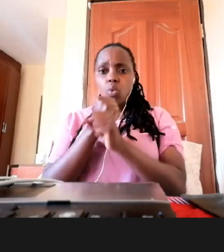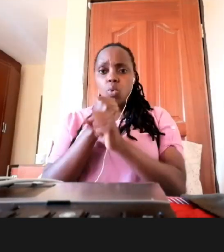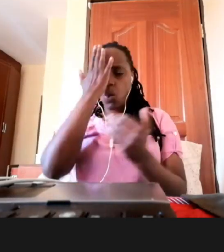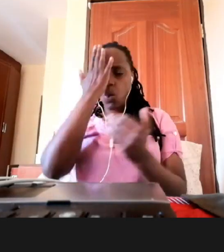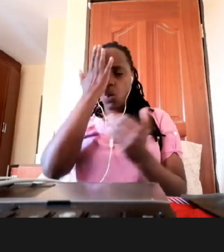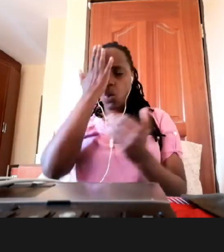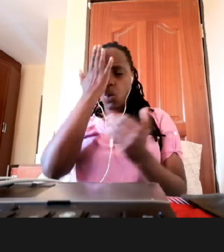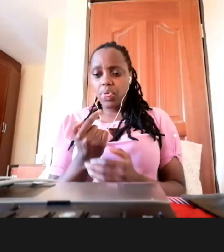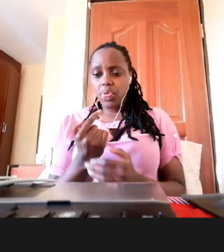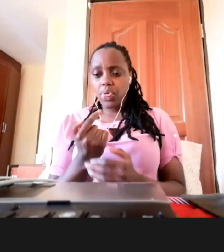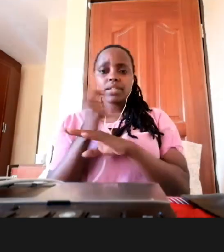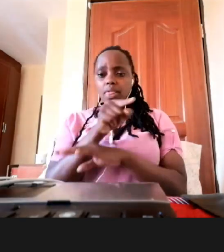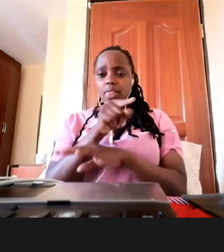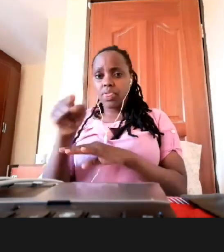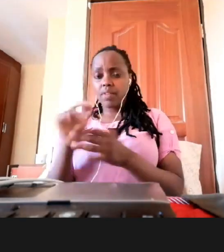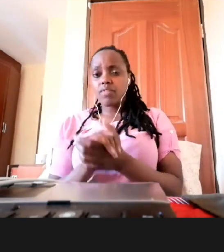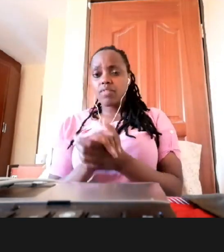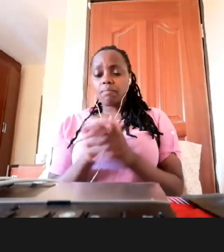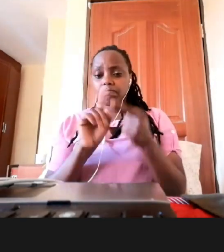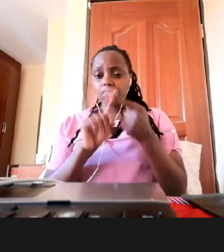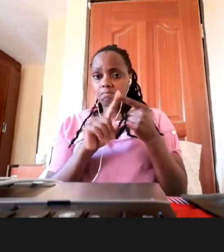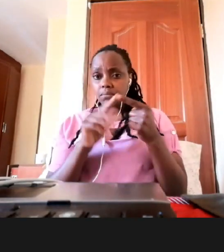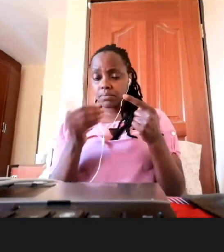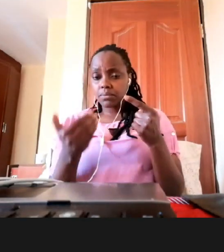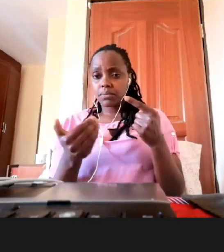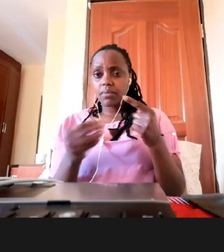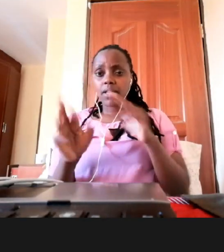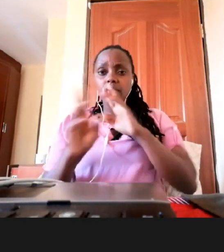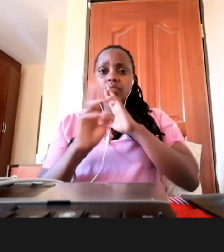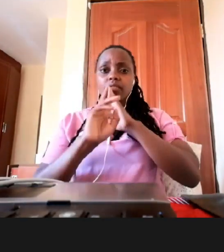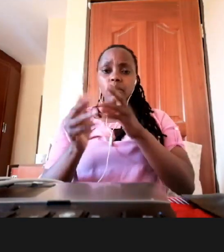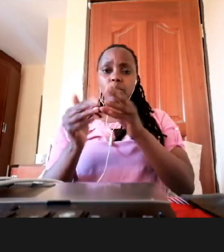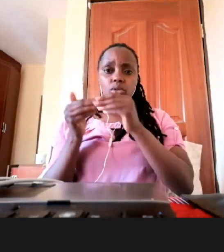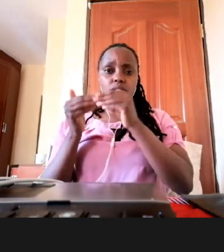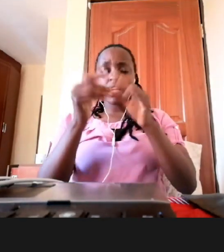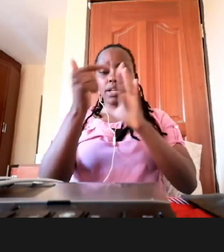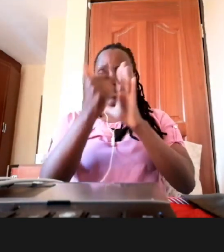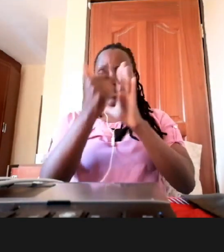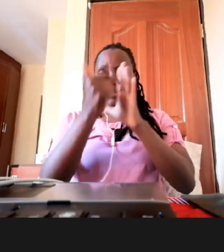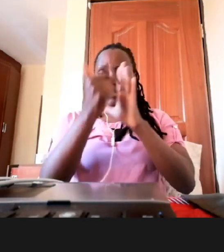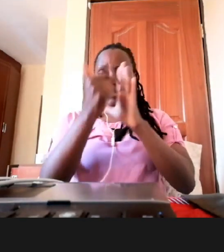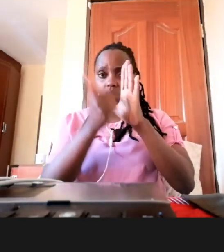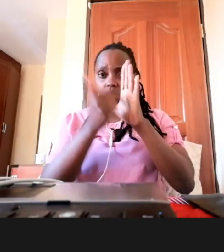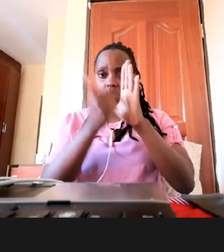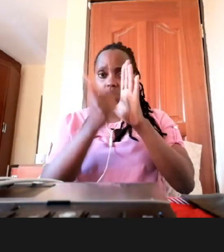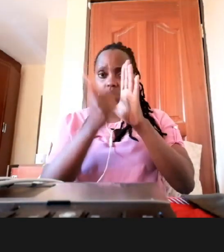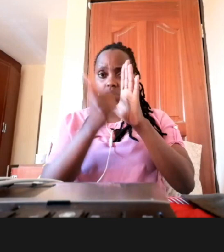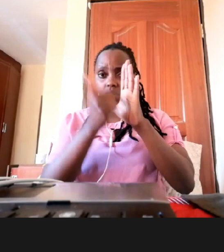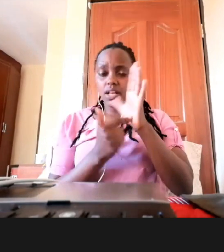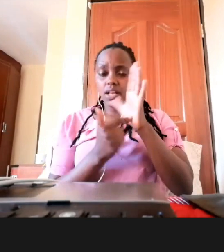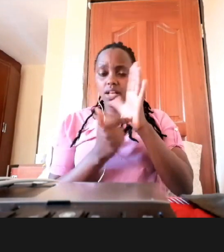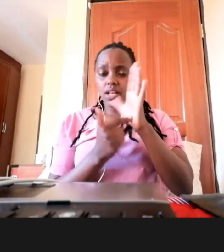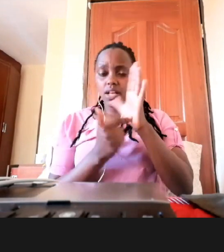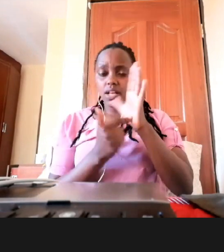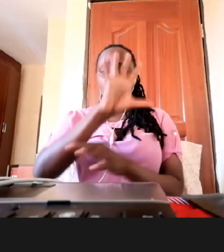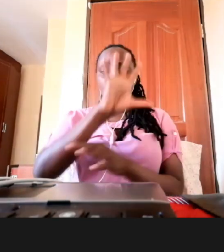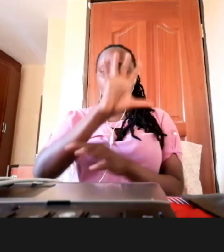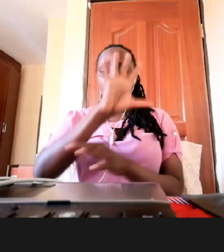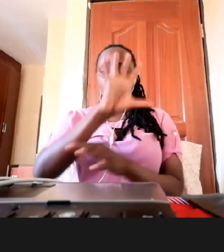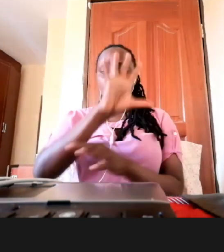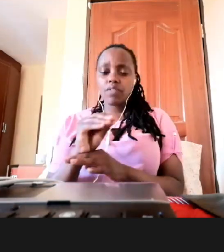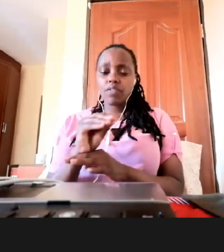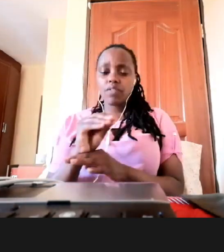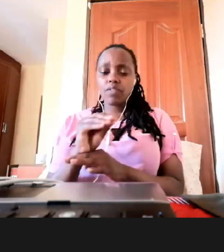them in, first of all, the reporting guidelines by the African Community of Experts, and